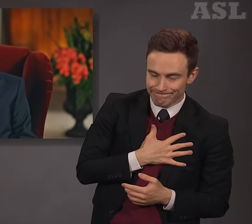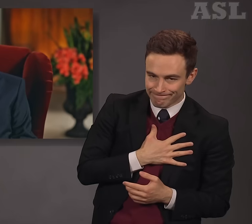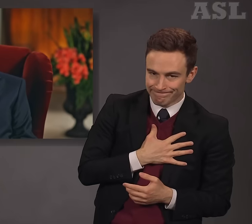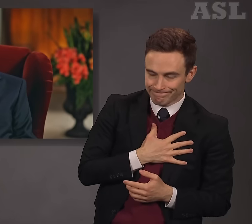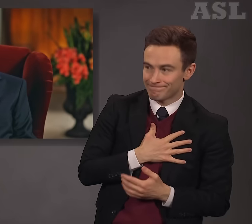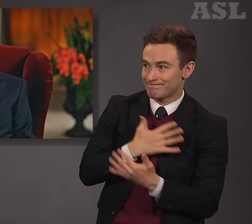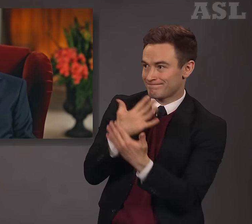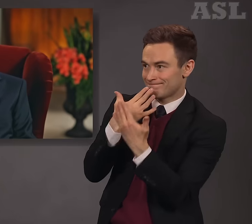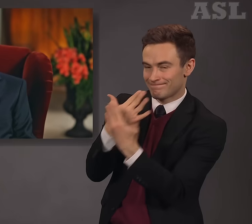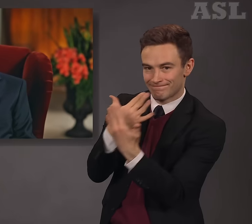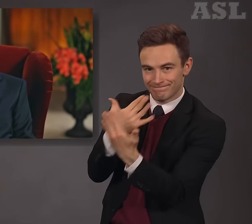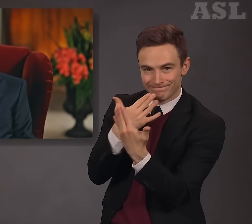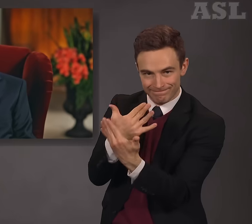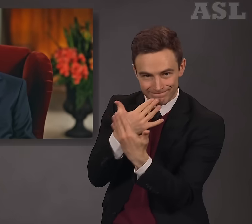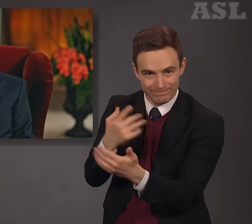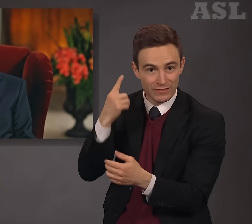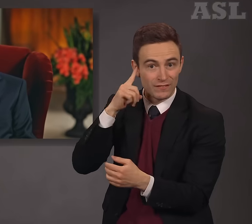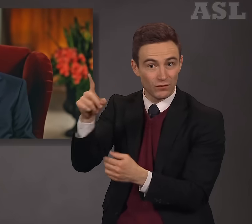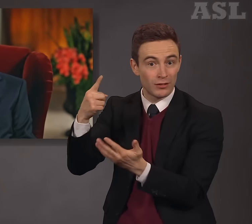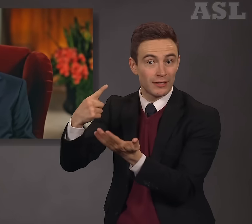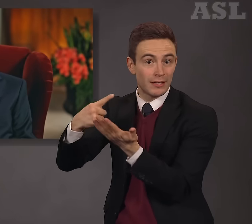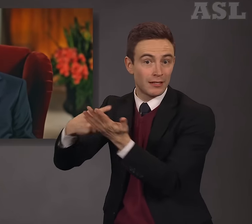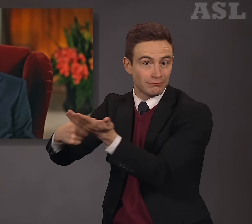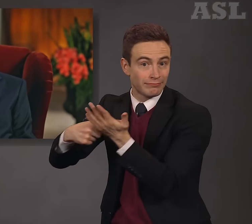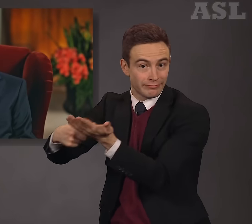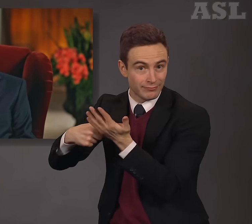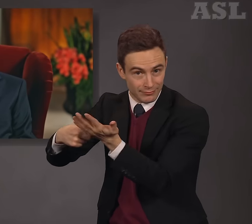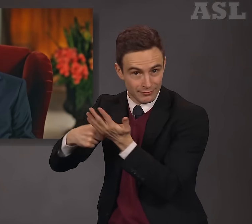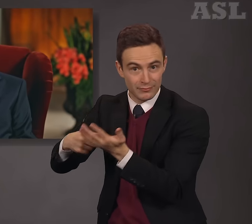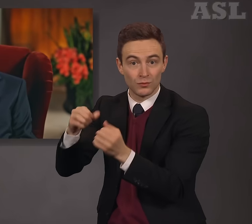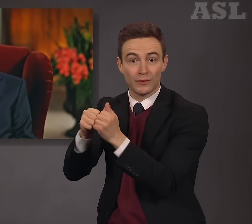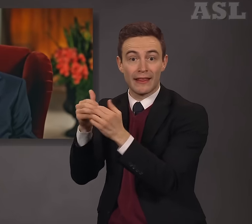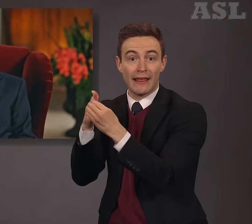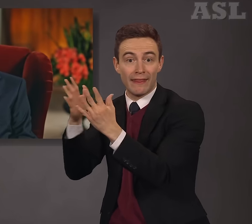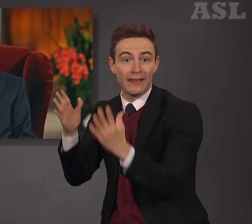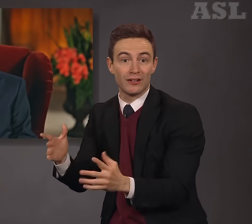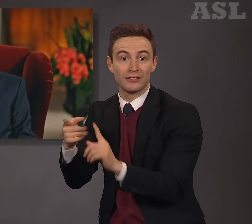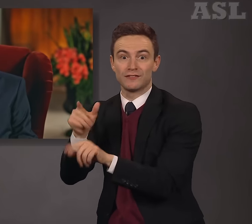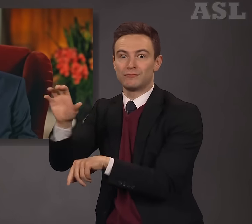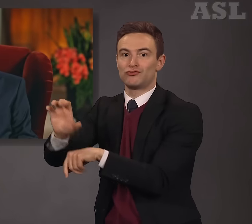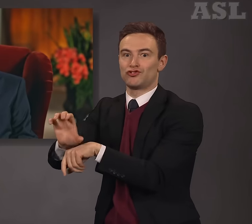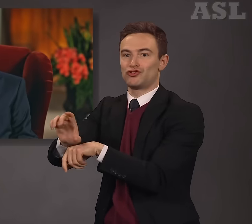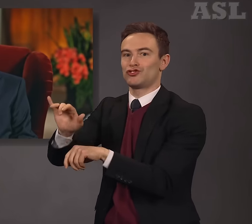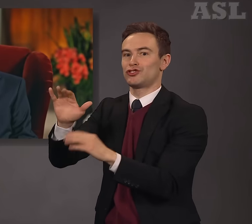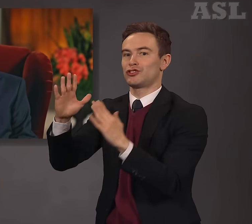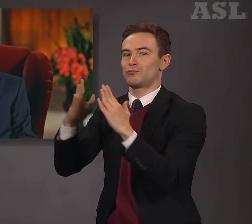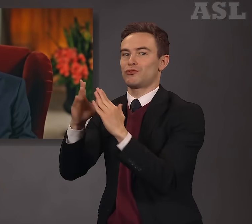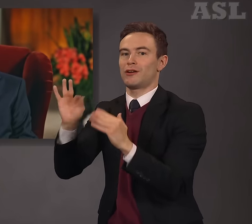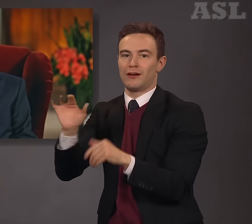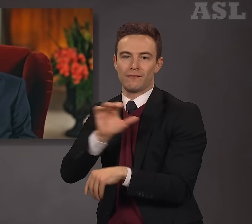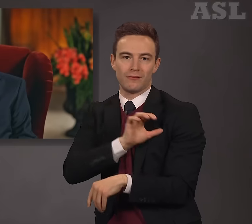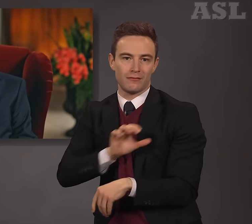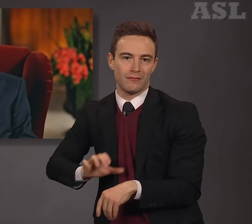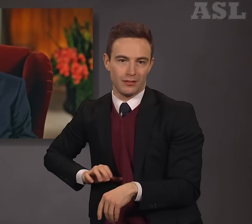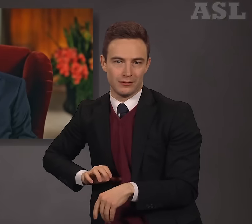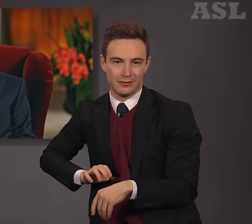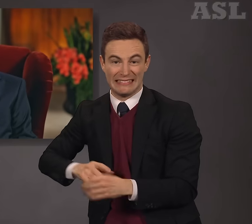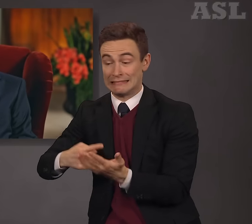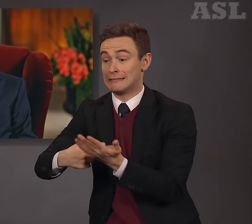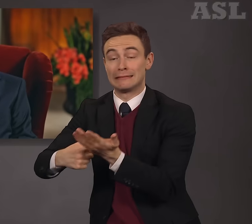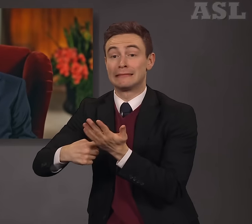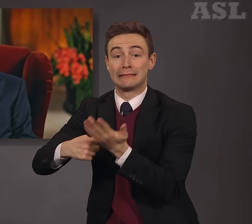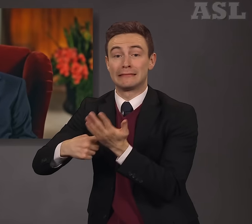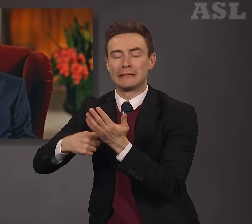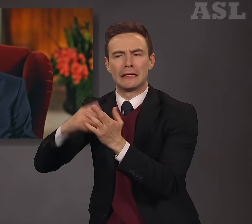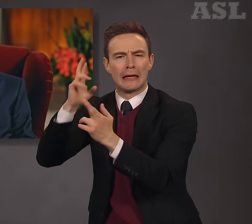We greatly appreciate the cordial and mutually beneficial discussions we had with leaders from Community